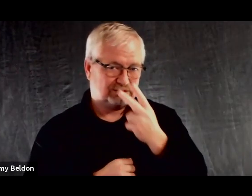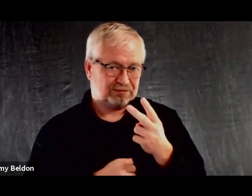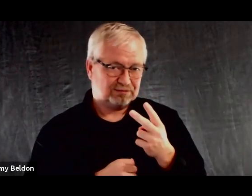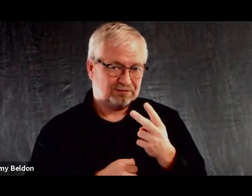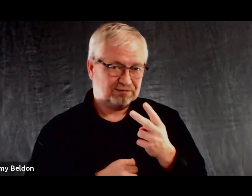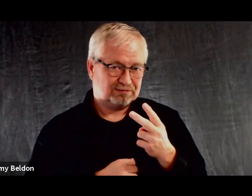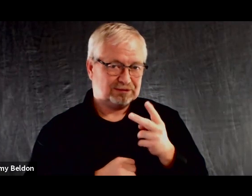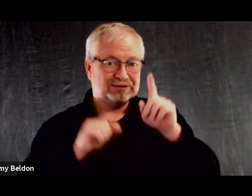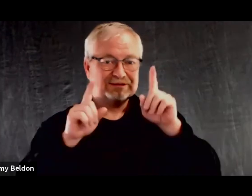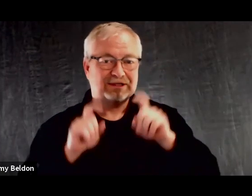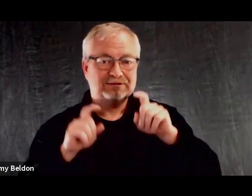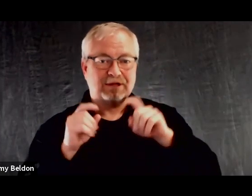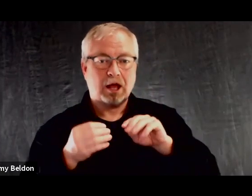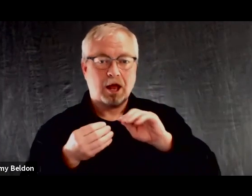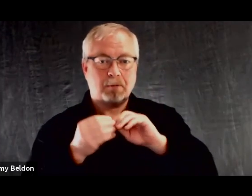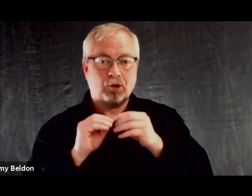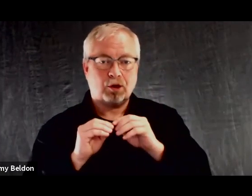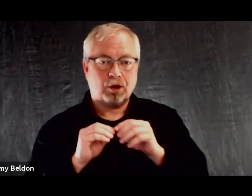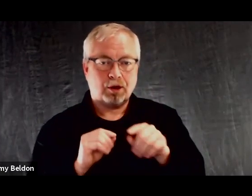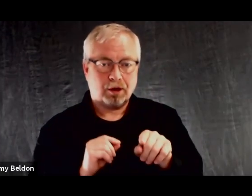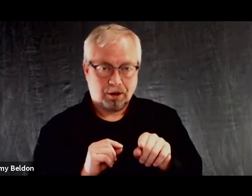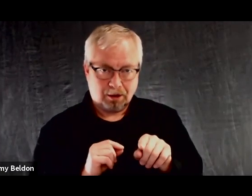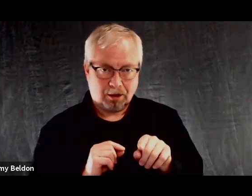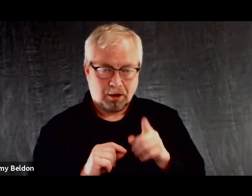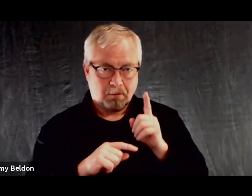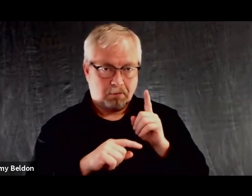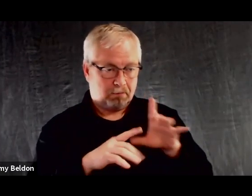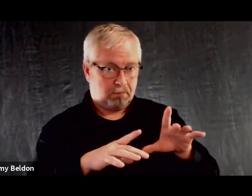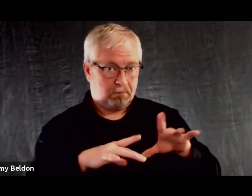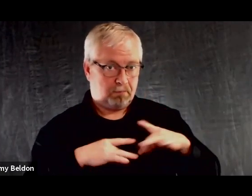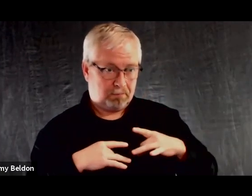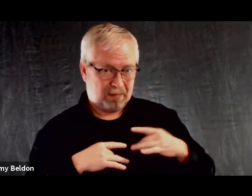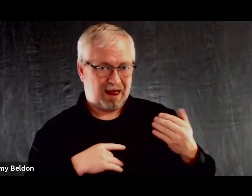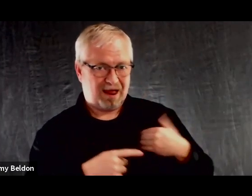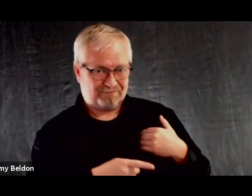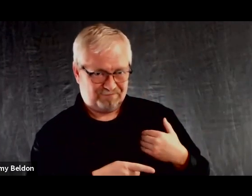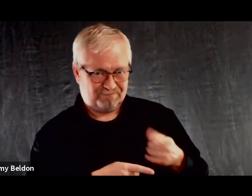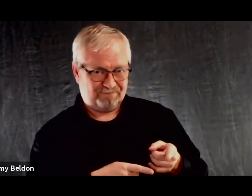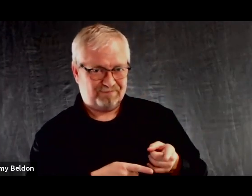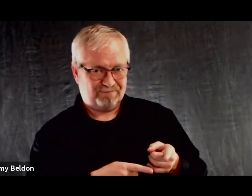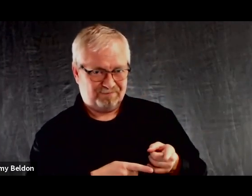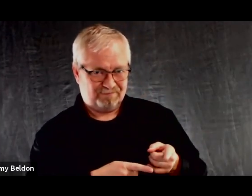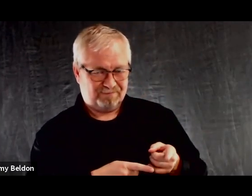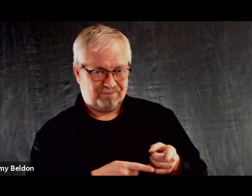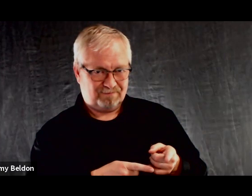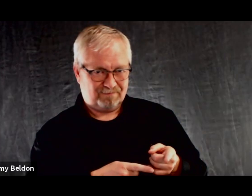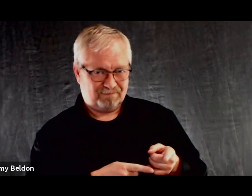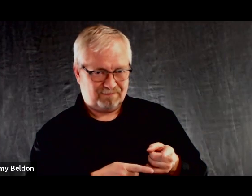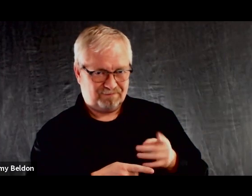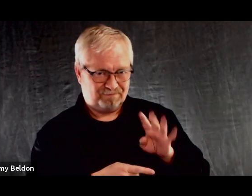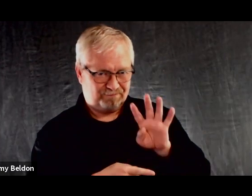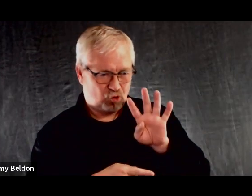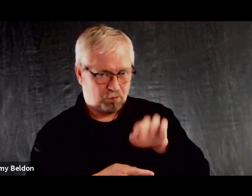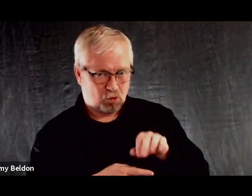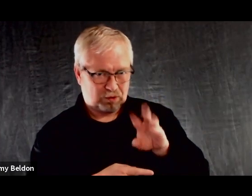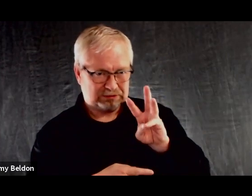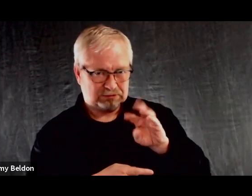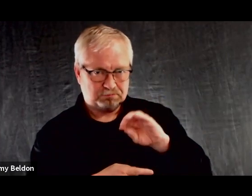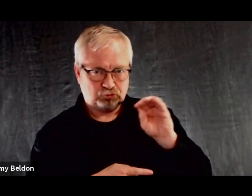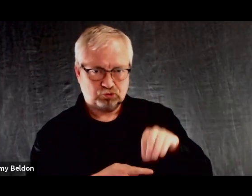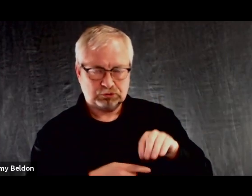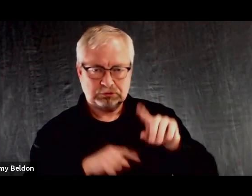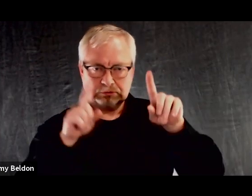it's been a pretty low percentage. Using today's numbers, only 4.6% of those tested, and